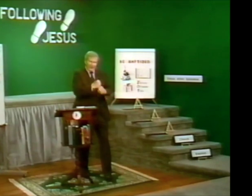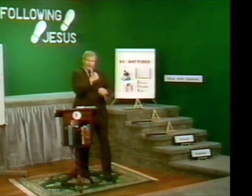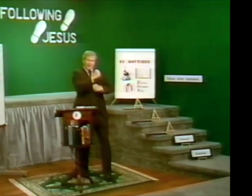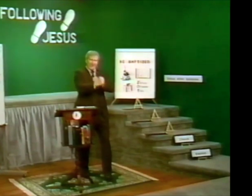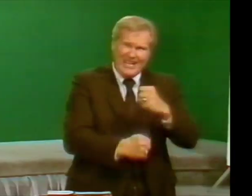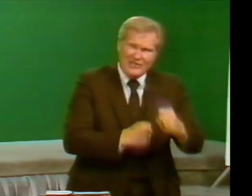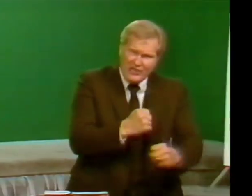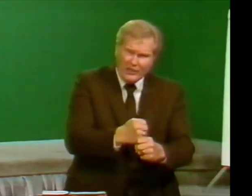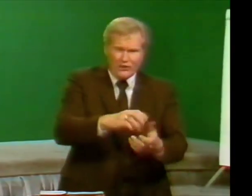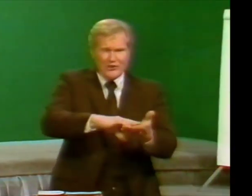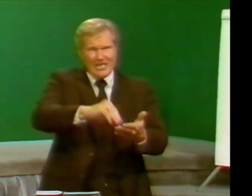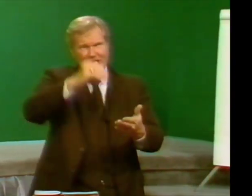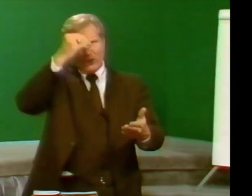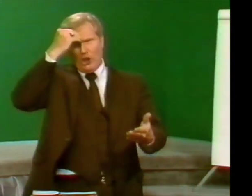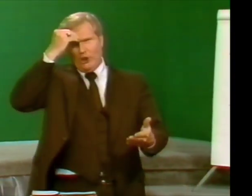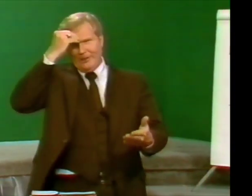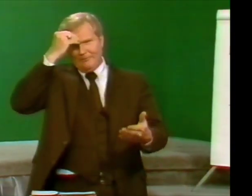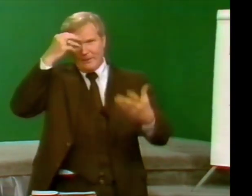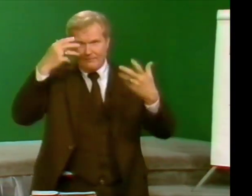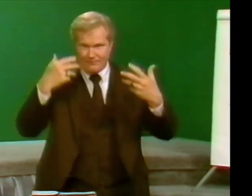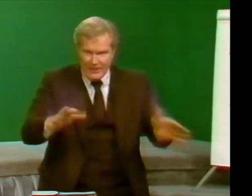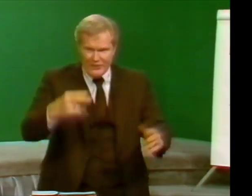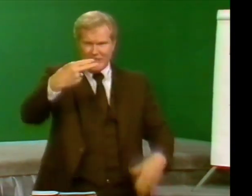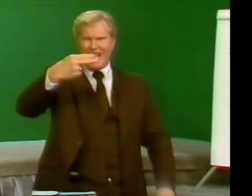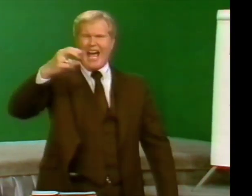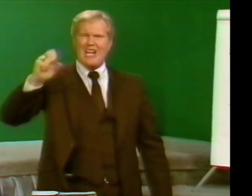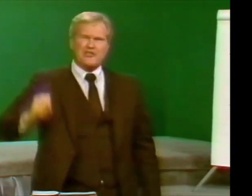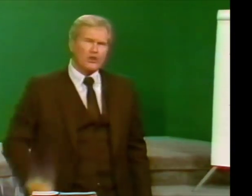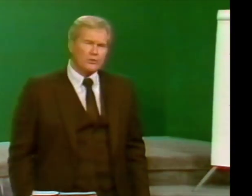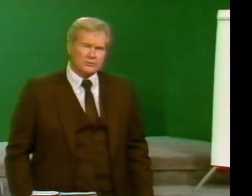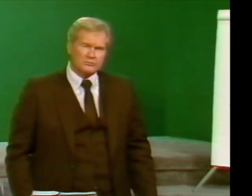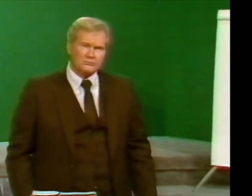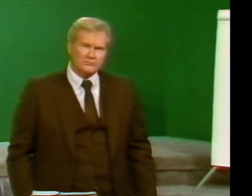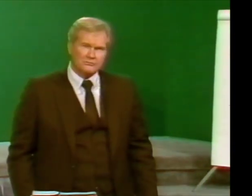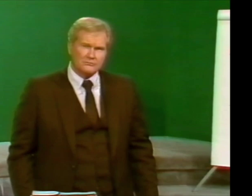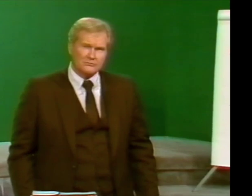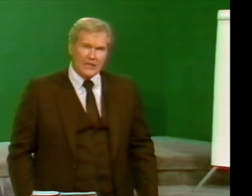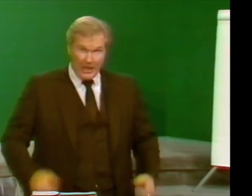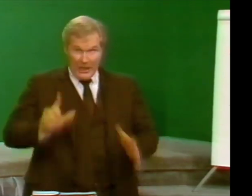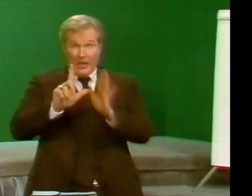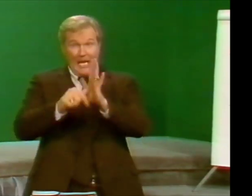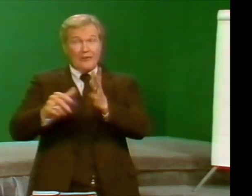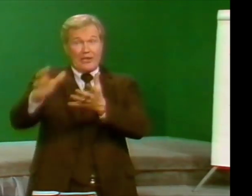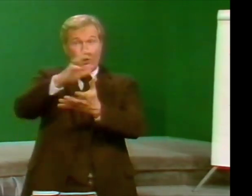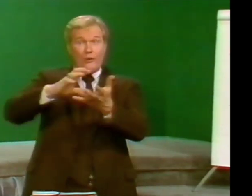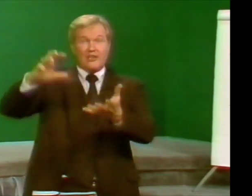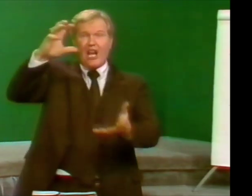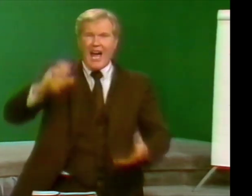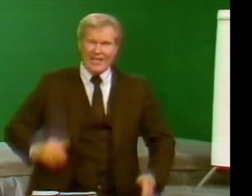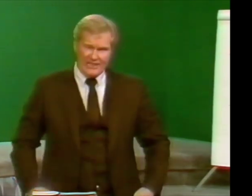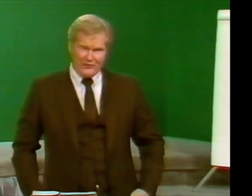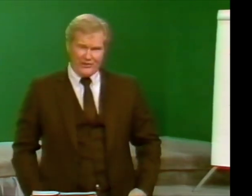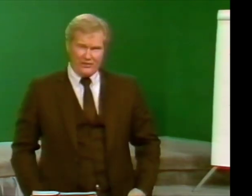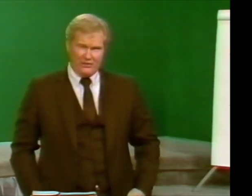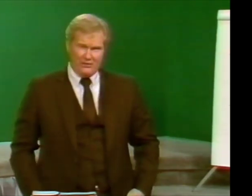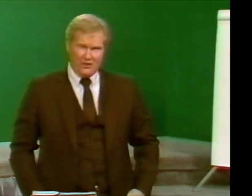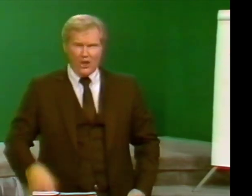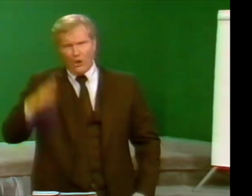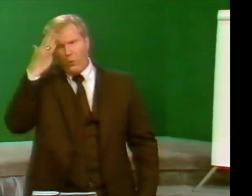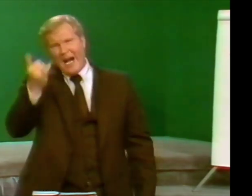years and years in learning. Finish in high school. Later they go into college.